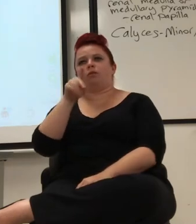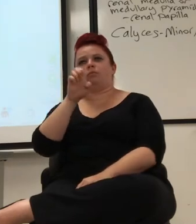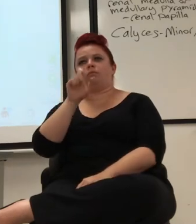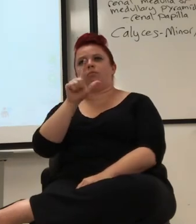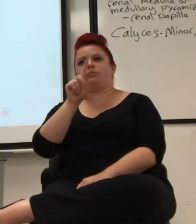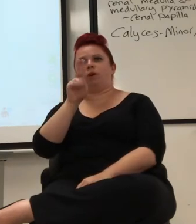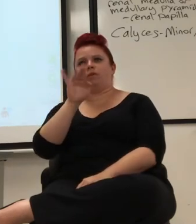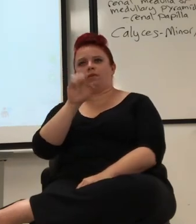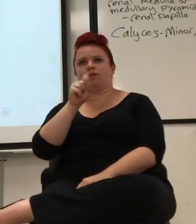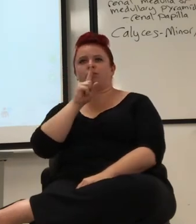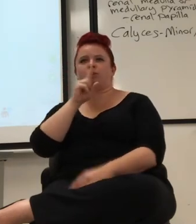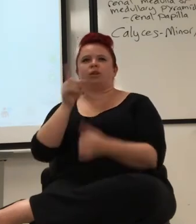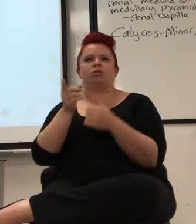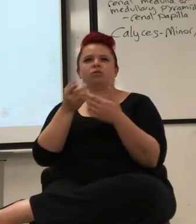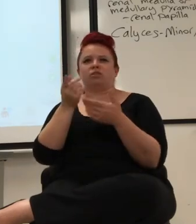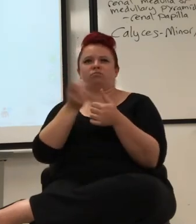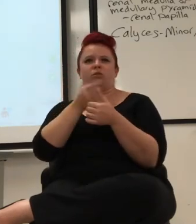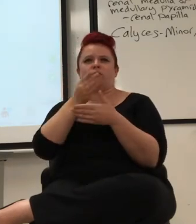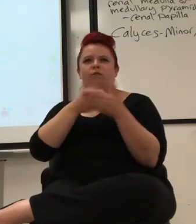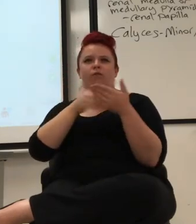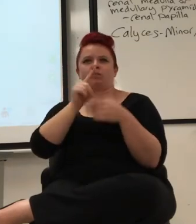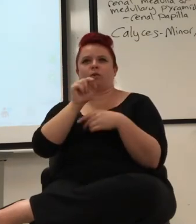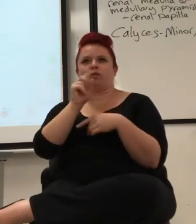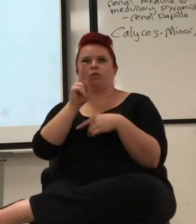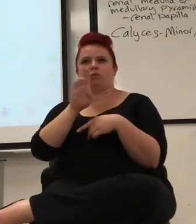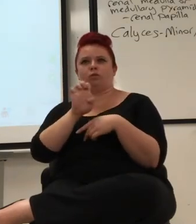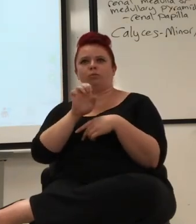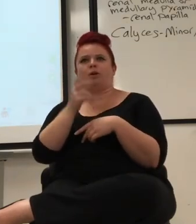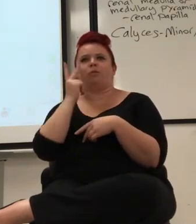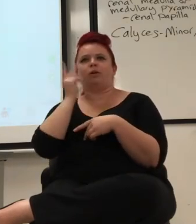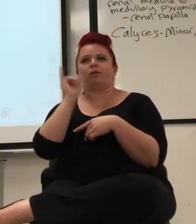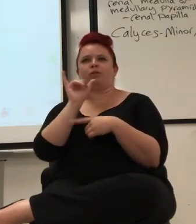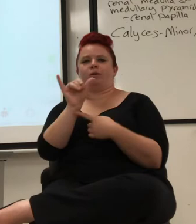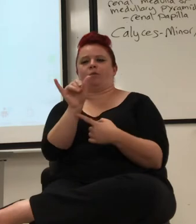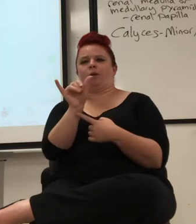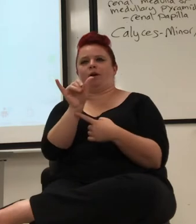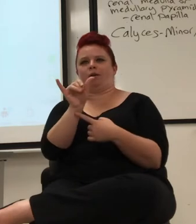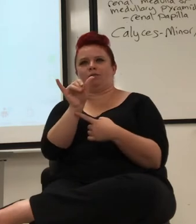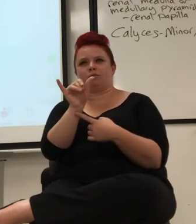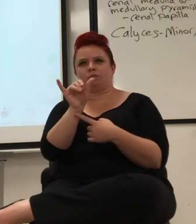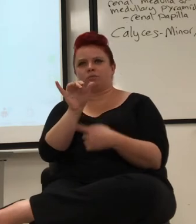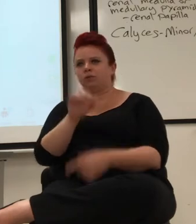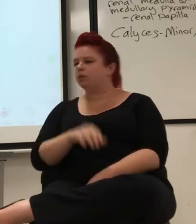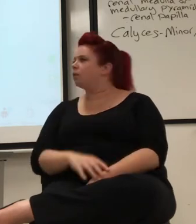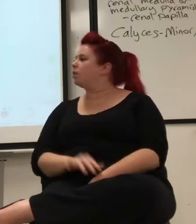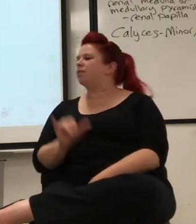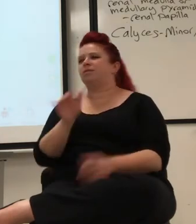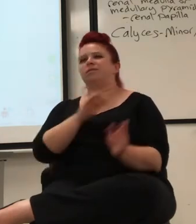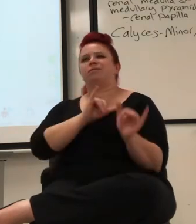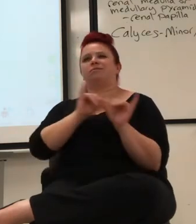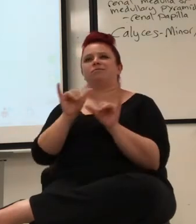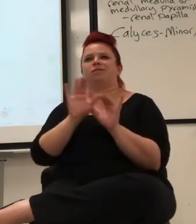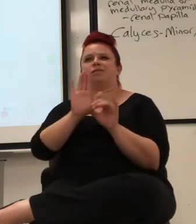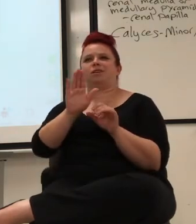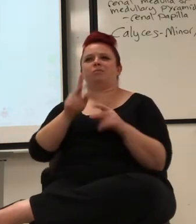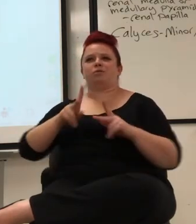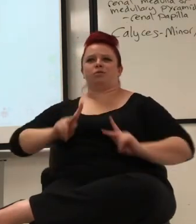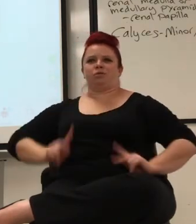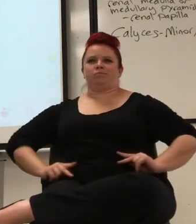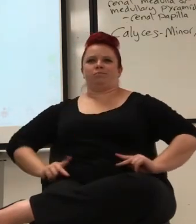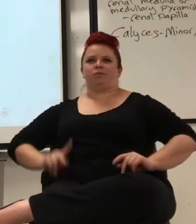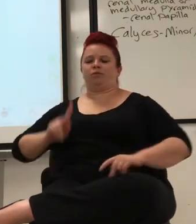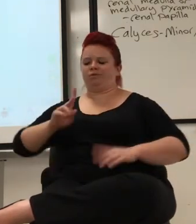first part of the tube, right? But it's the wide part, wide like your pelvis, the renal pelvis. And then that's continuous with the